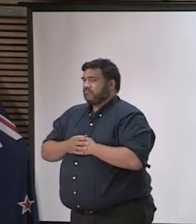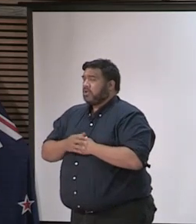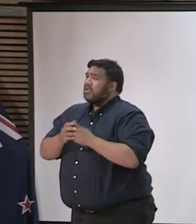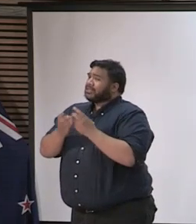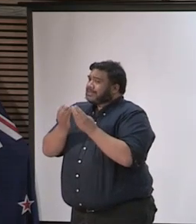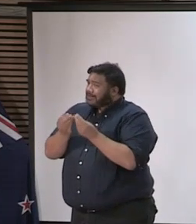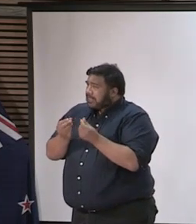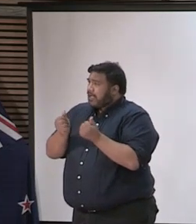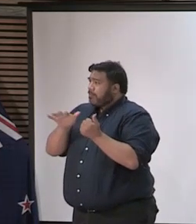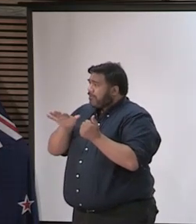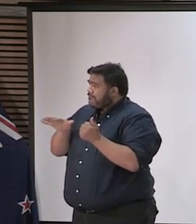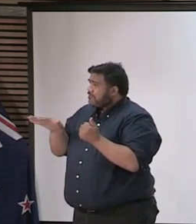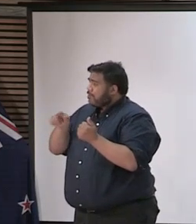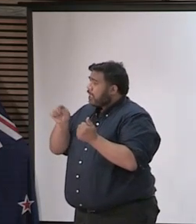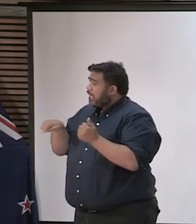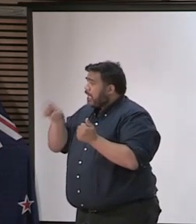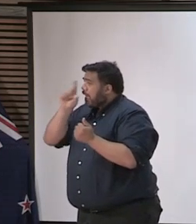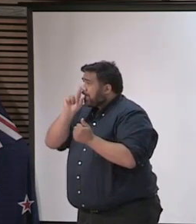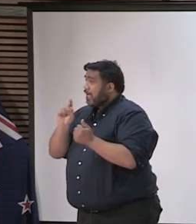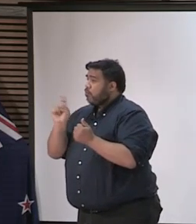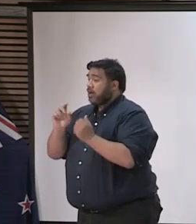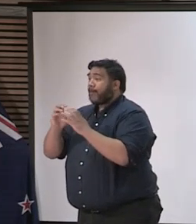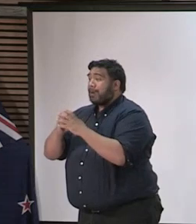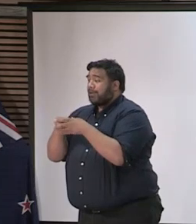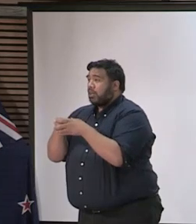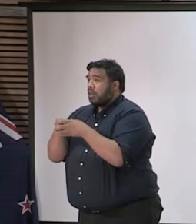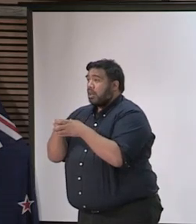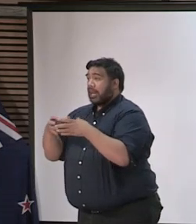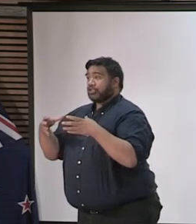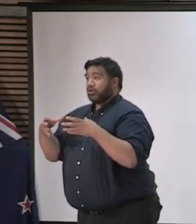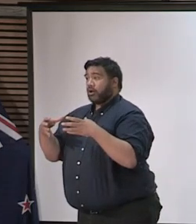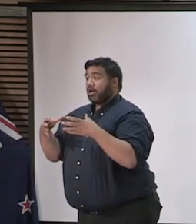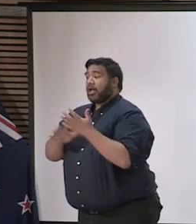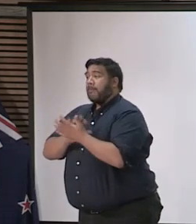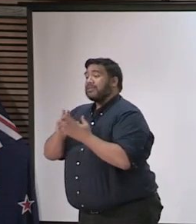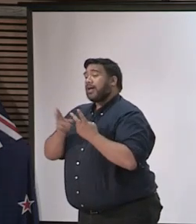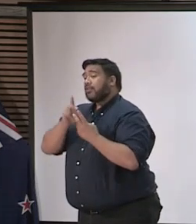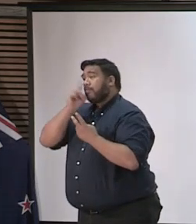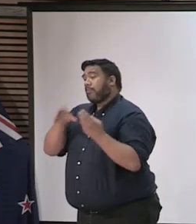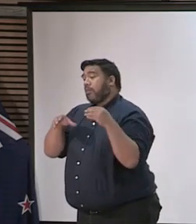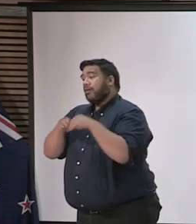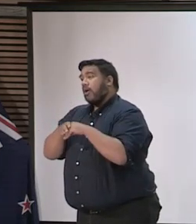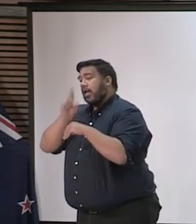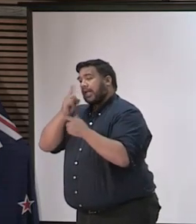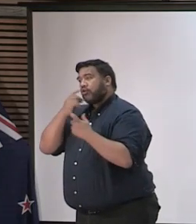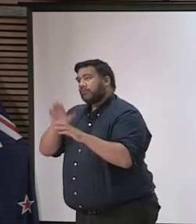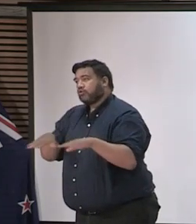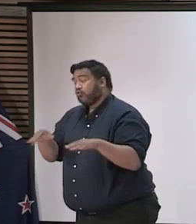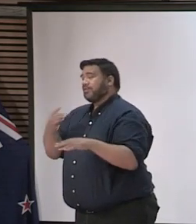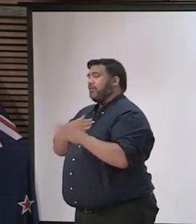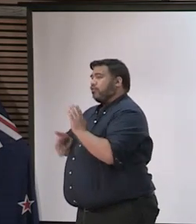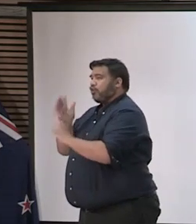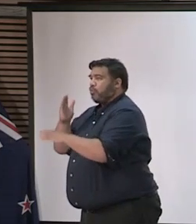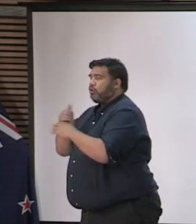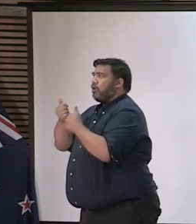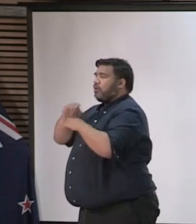as families look to slightly enlarge their bubble, for them to be sharing care arrangements across other close relatives, for example, so that